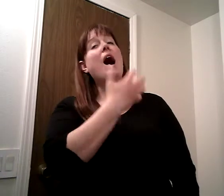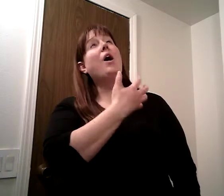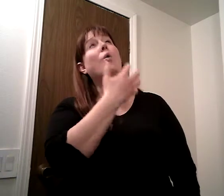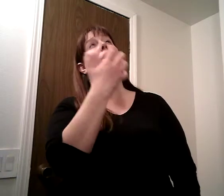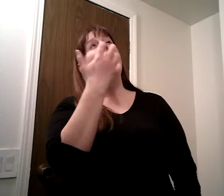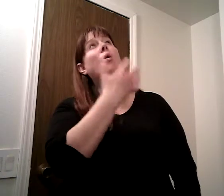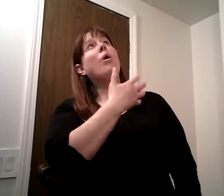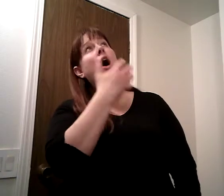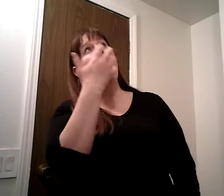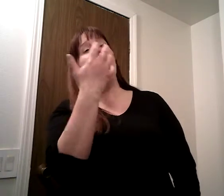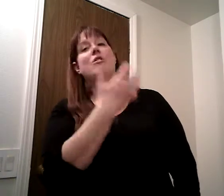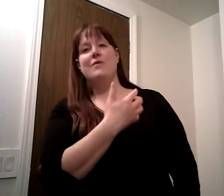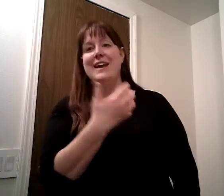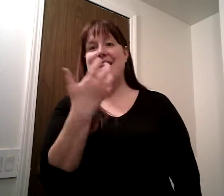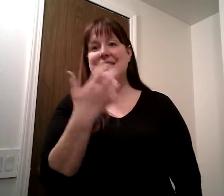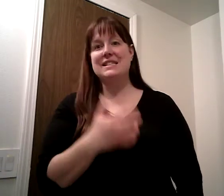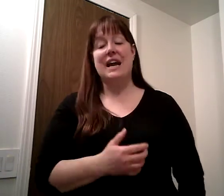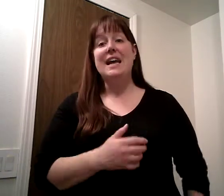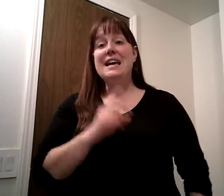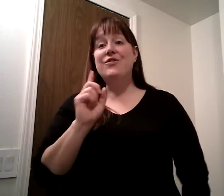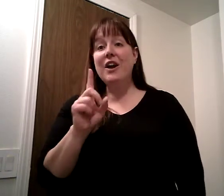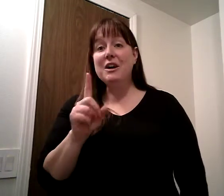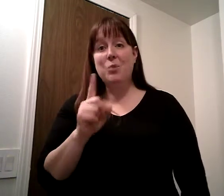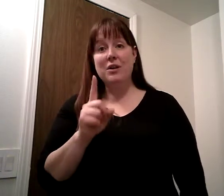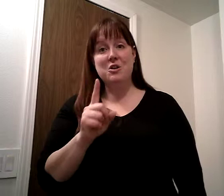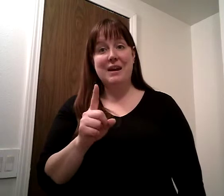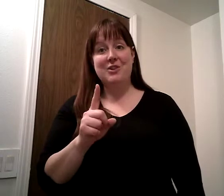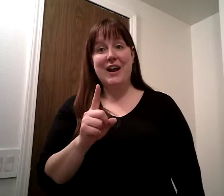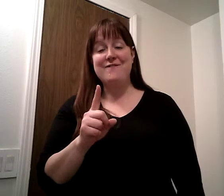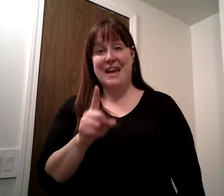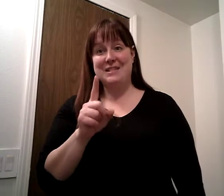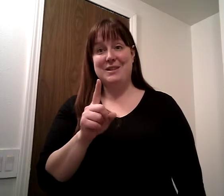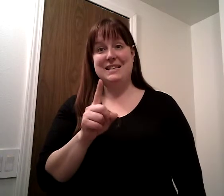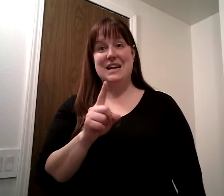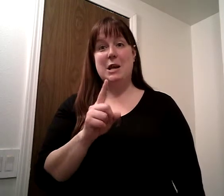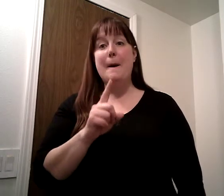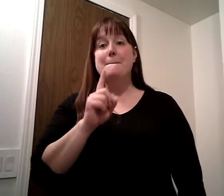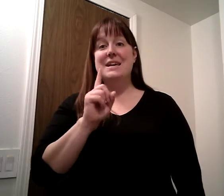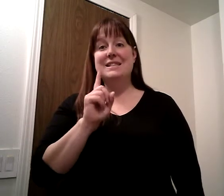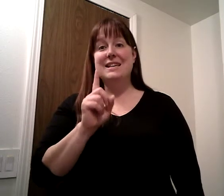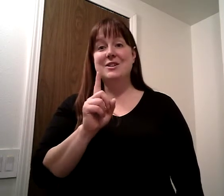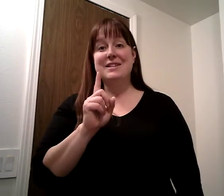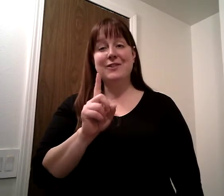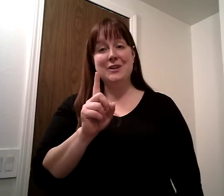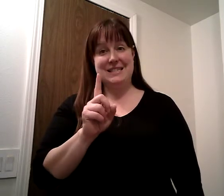Wow. Whoa, right? That's the sign. It's very important that you make the right face with this sign because here's a different